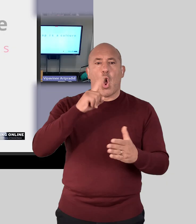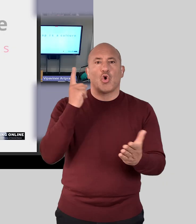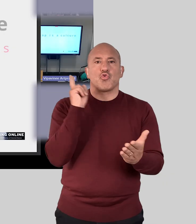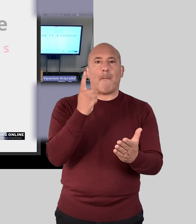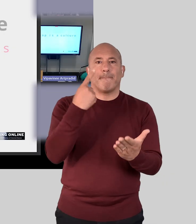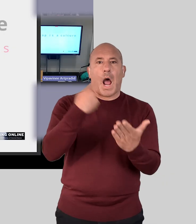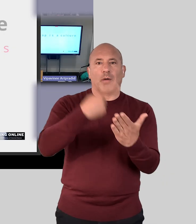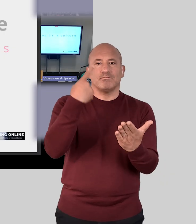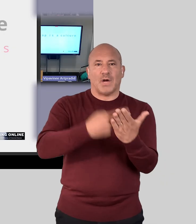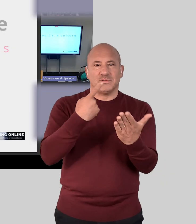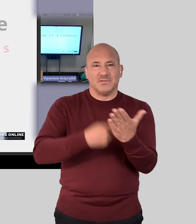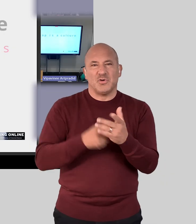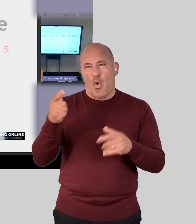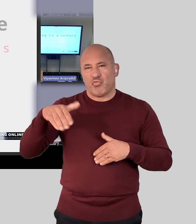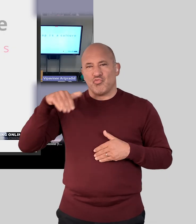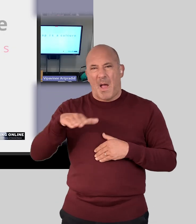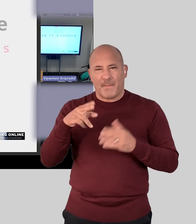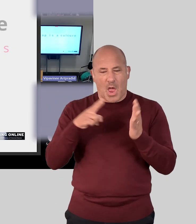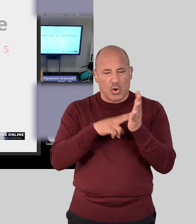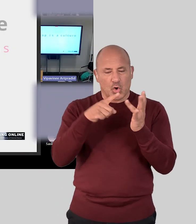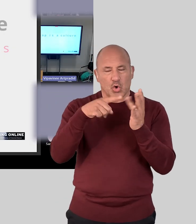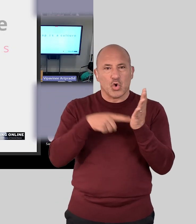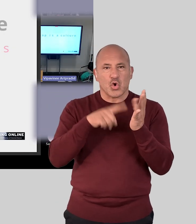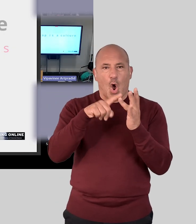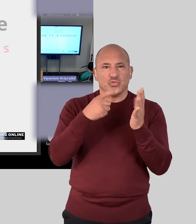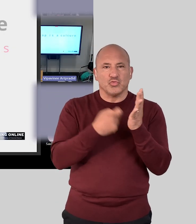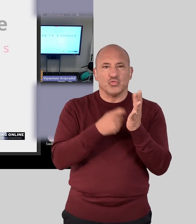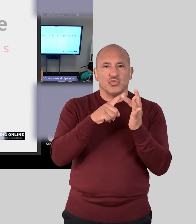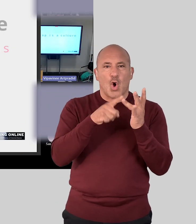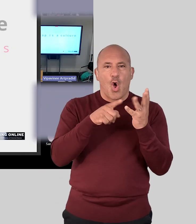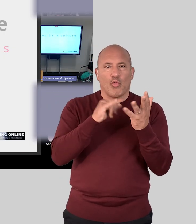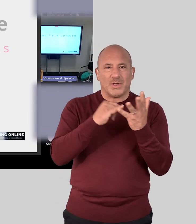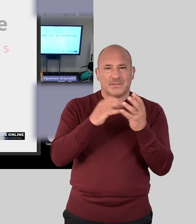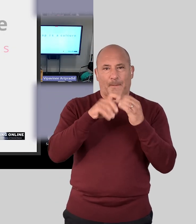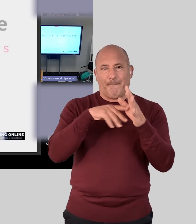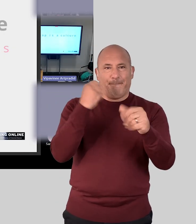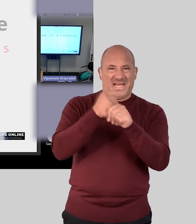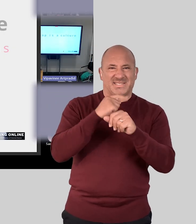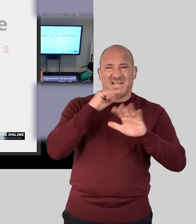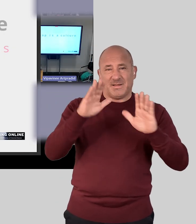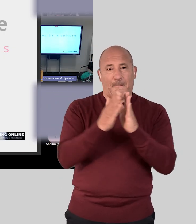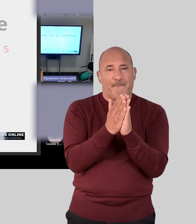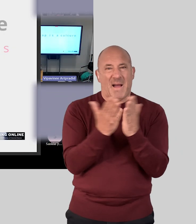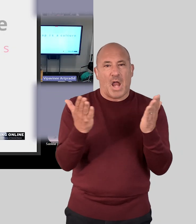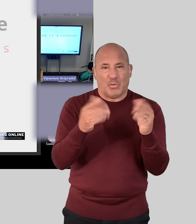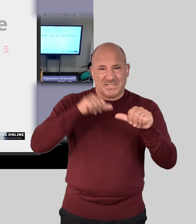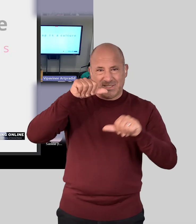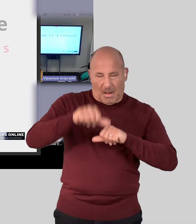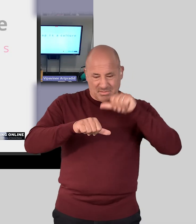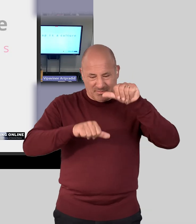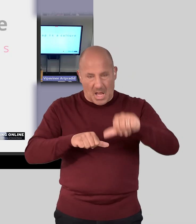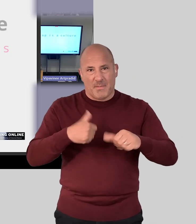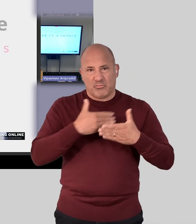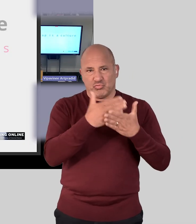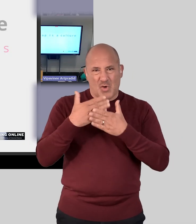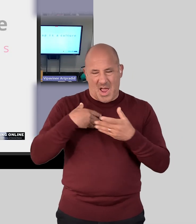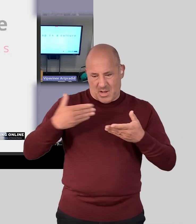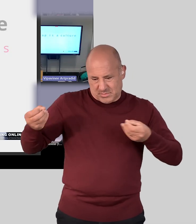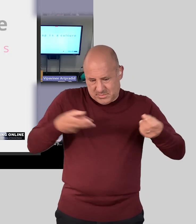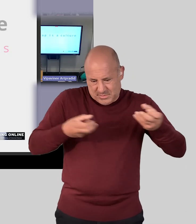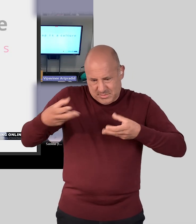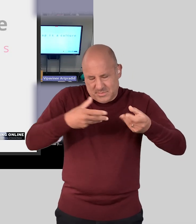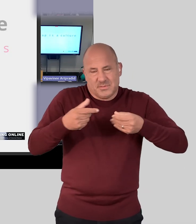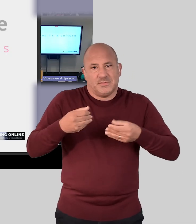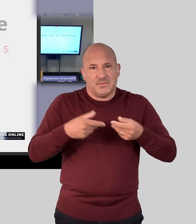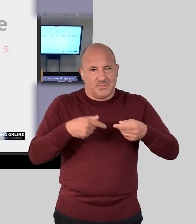Notorious B.I.G. spits, a manual, a step-by-step booklet of shared tenets, serve to compose a